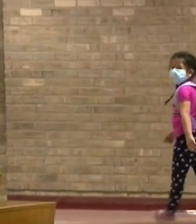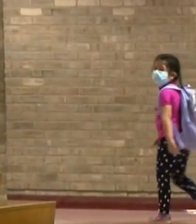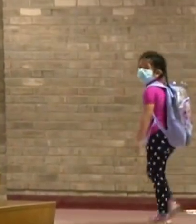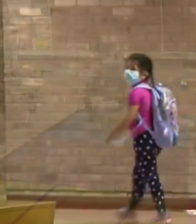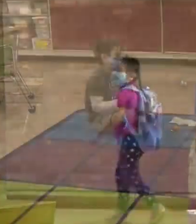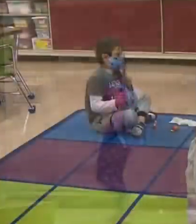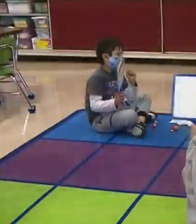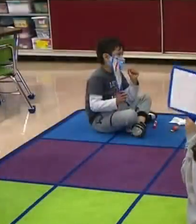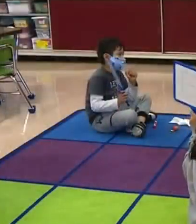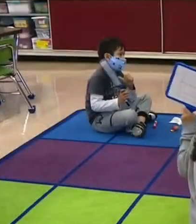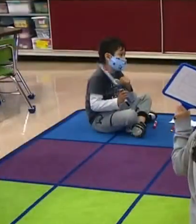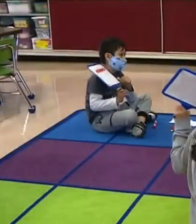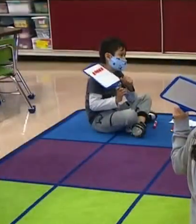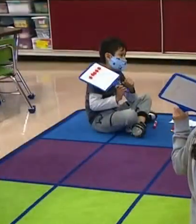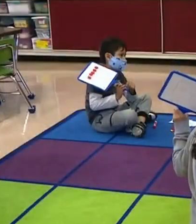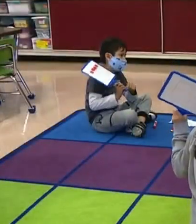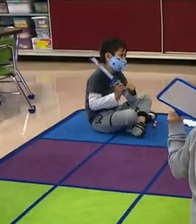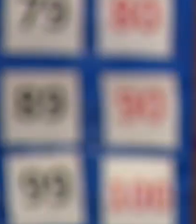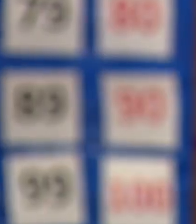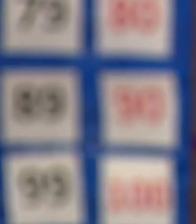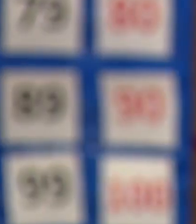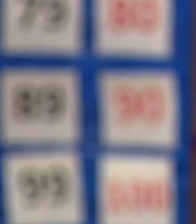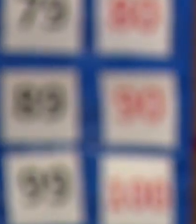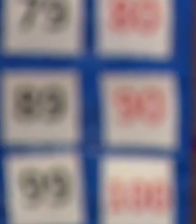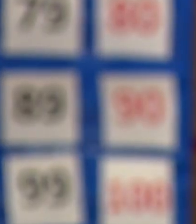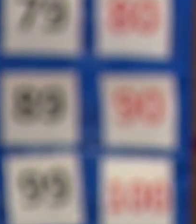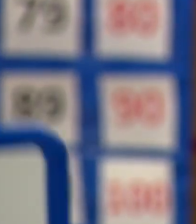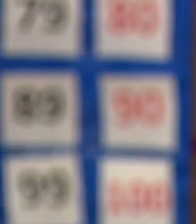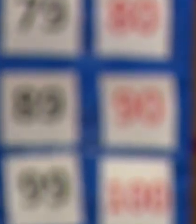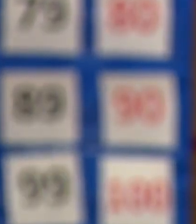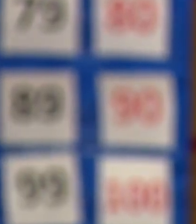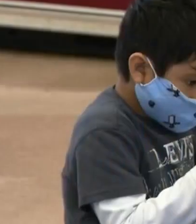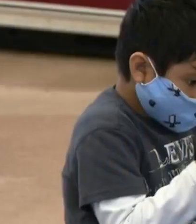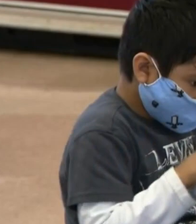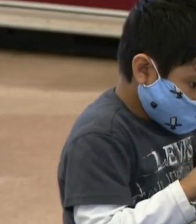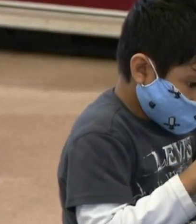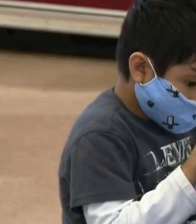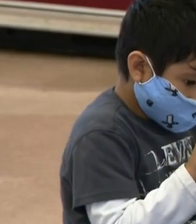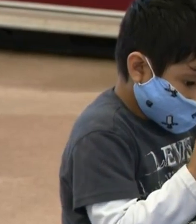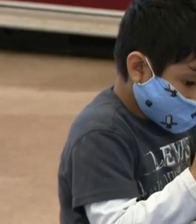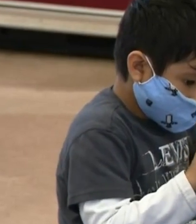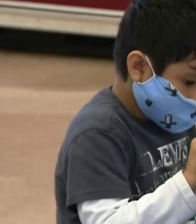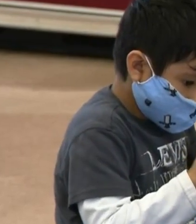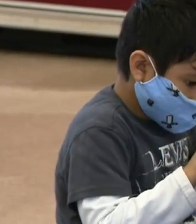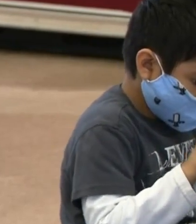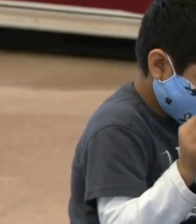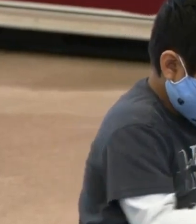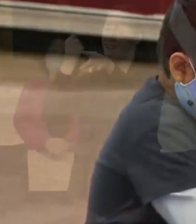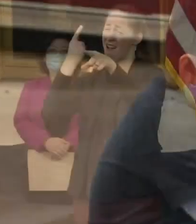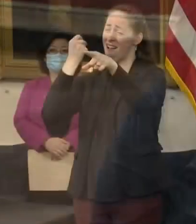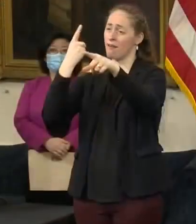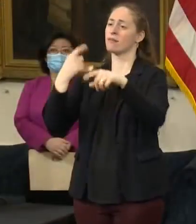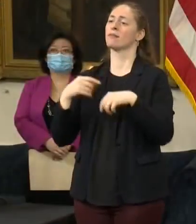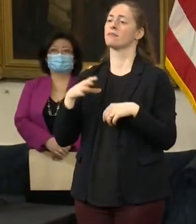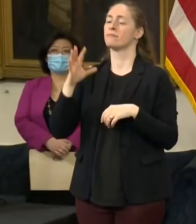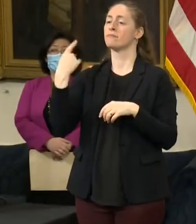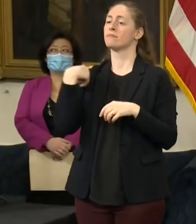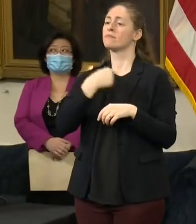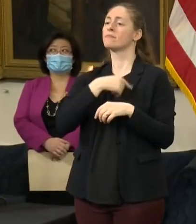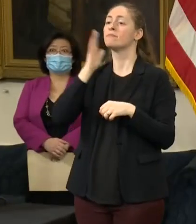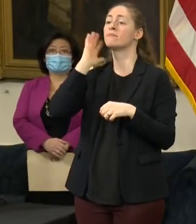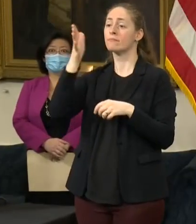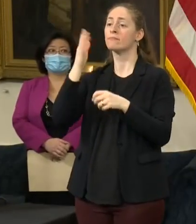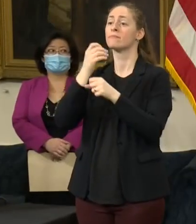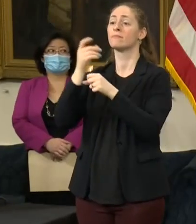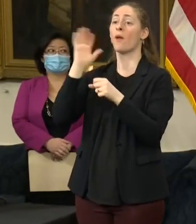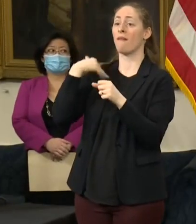for in-person instruction next month. He now says anyone over the age of 5 must wear masks in schools. In any area